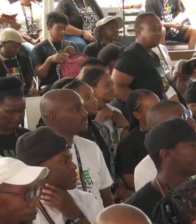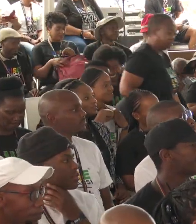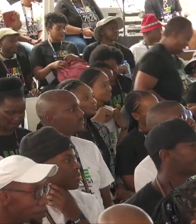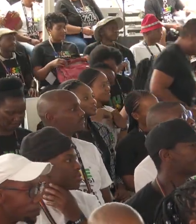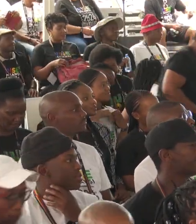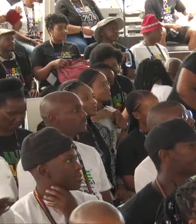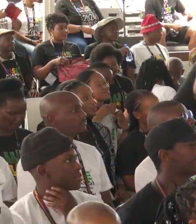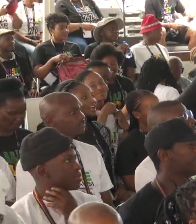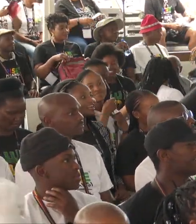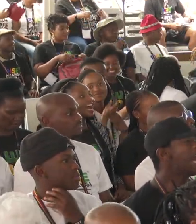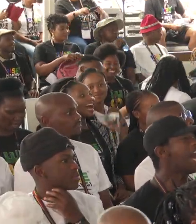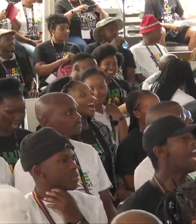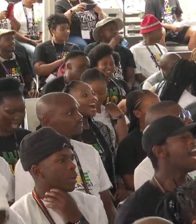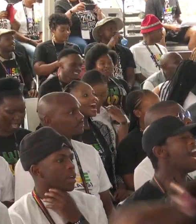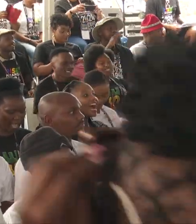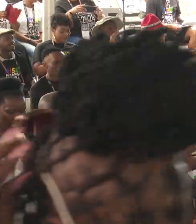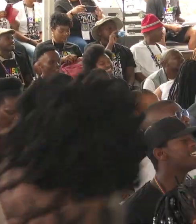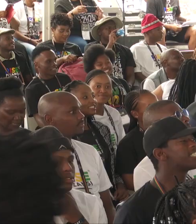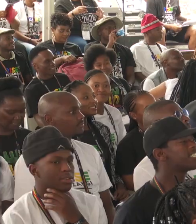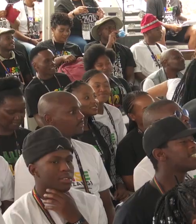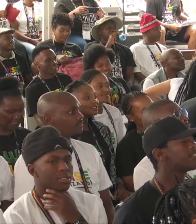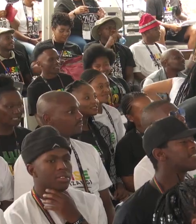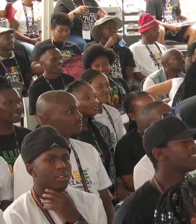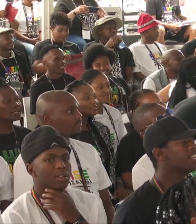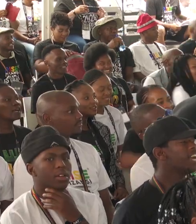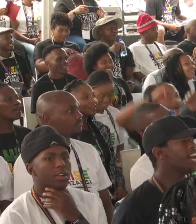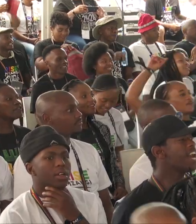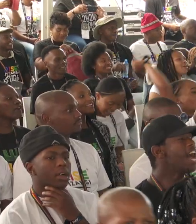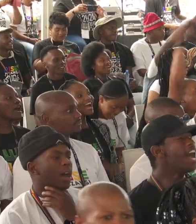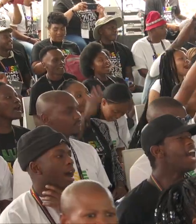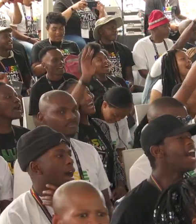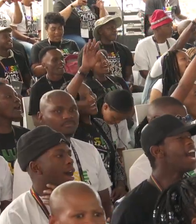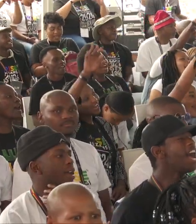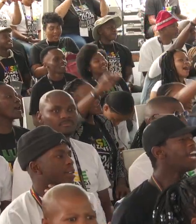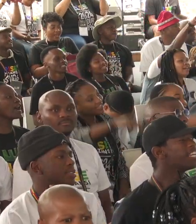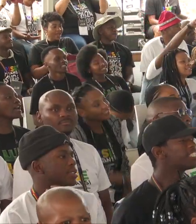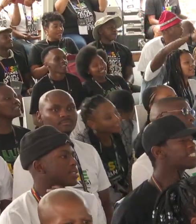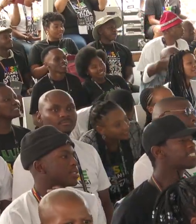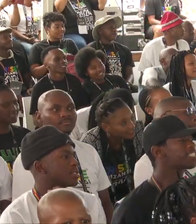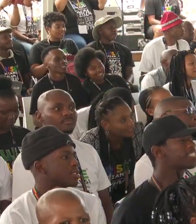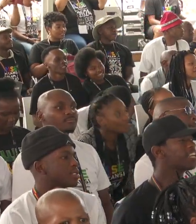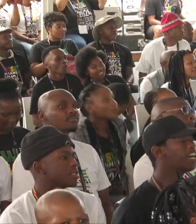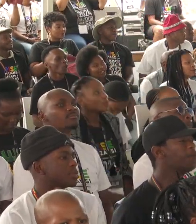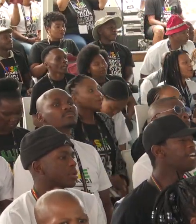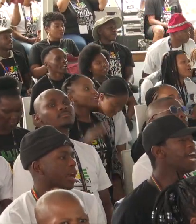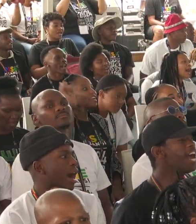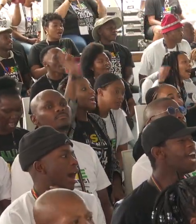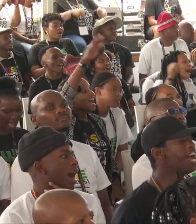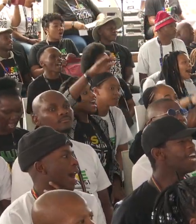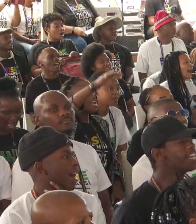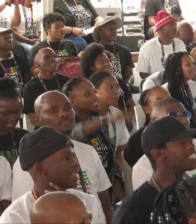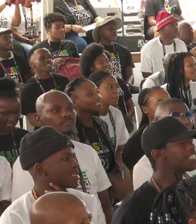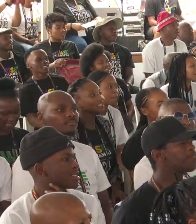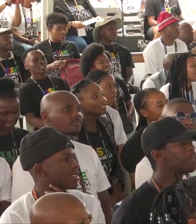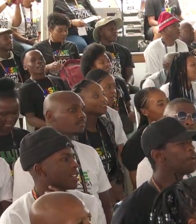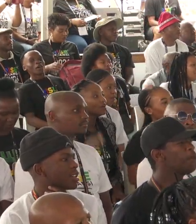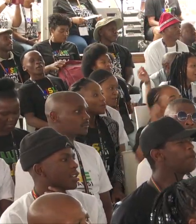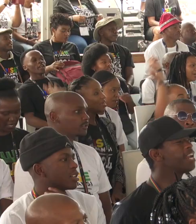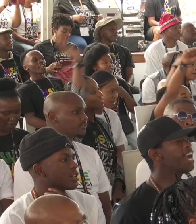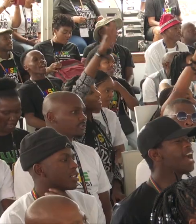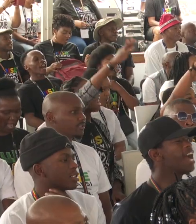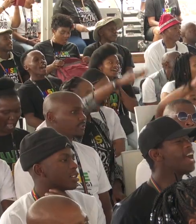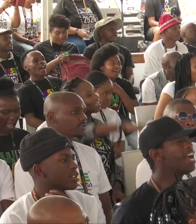Rise, Mzansi, rise! Rise, Mzansi, rise! I rise! I